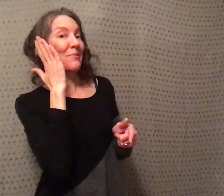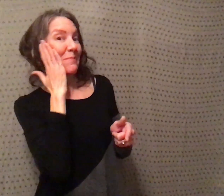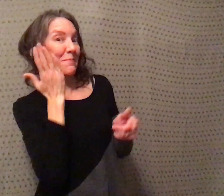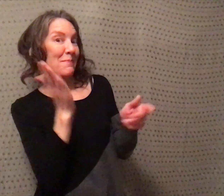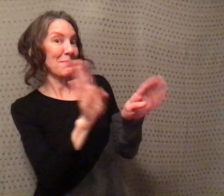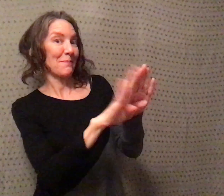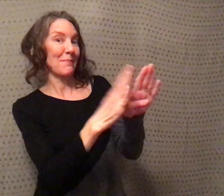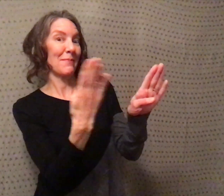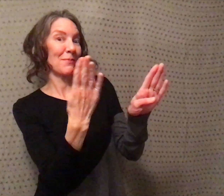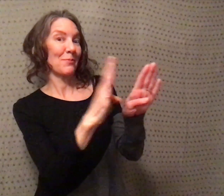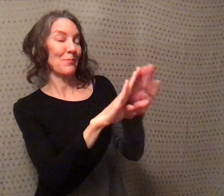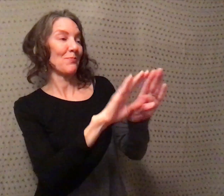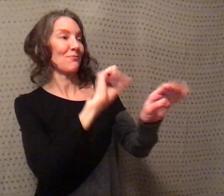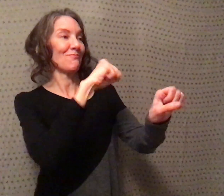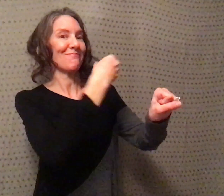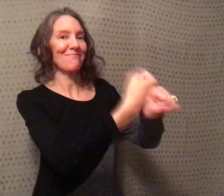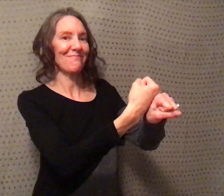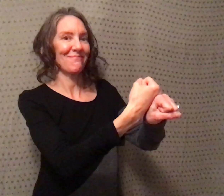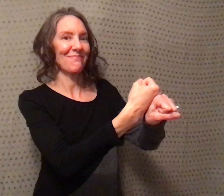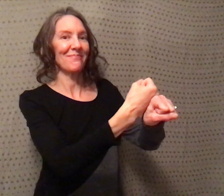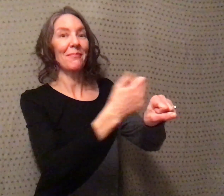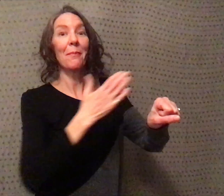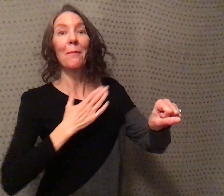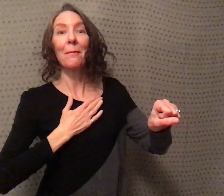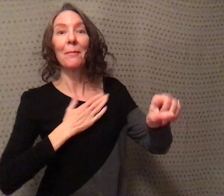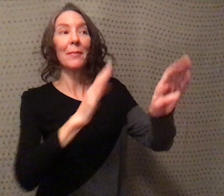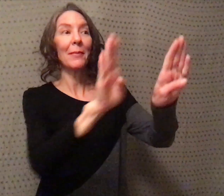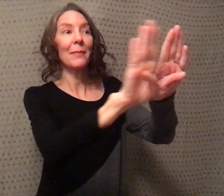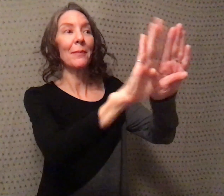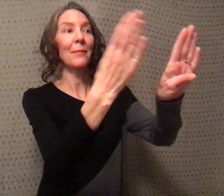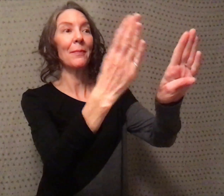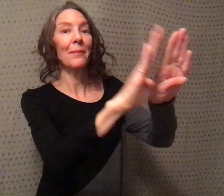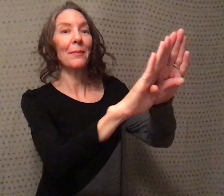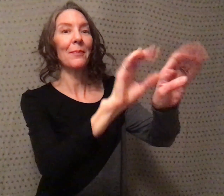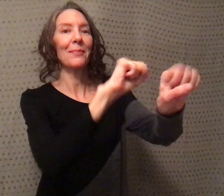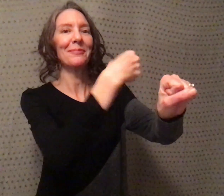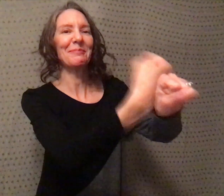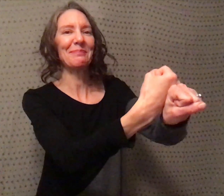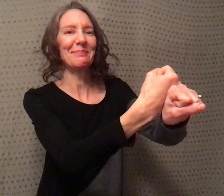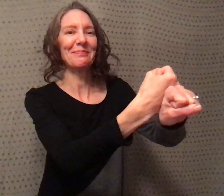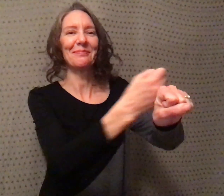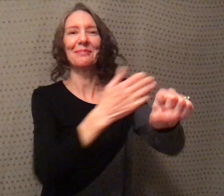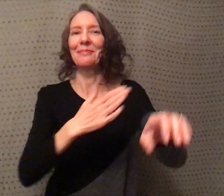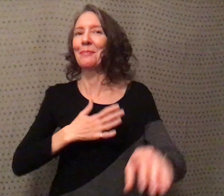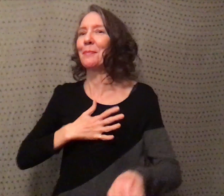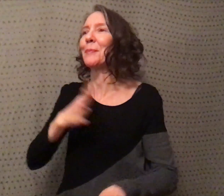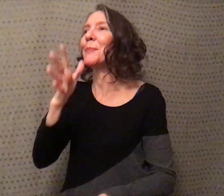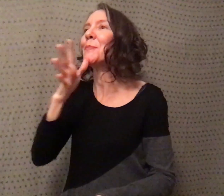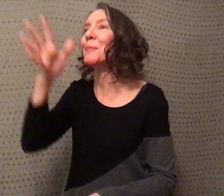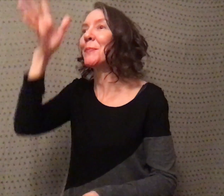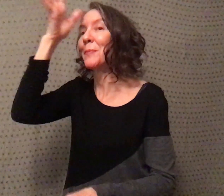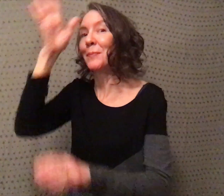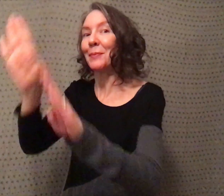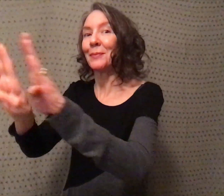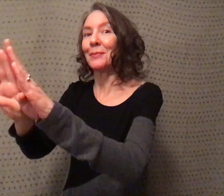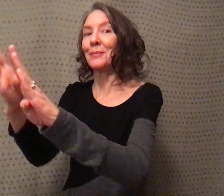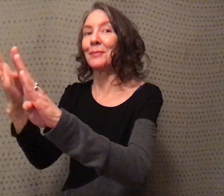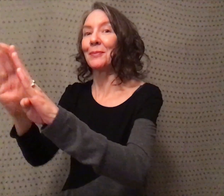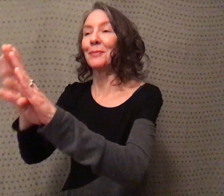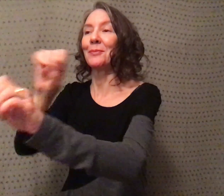And then my brother's bedroom door, I locked it. I also locked my own bedroom door and my